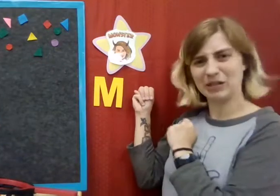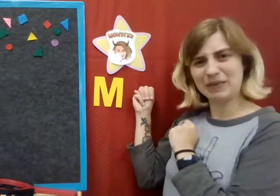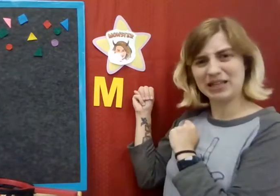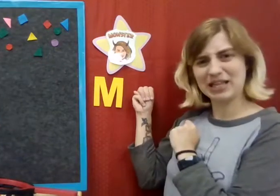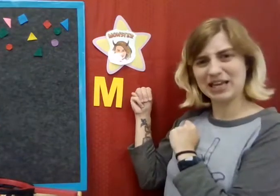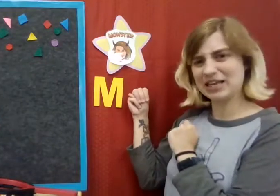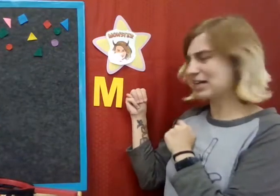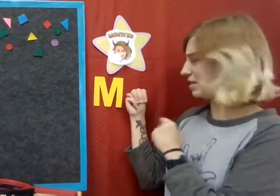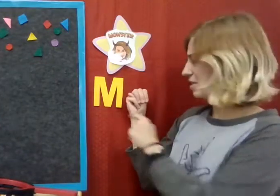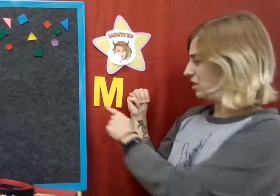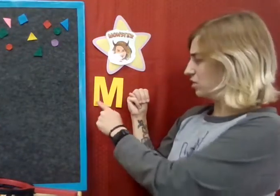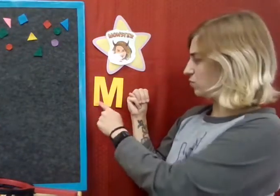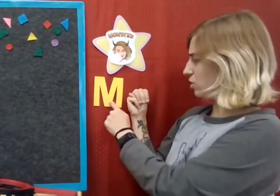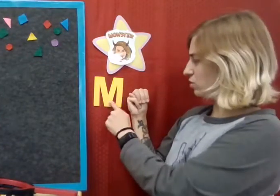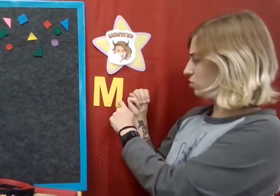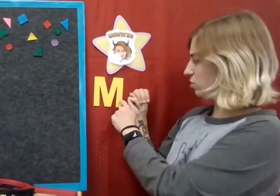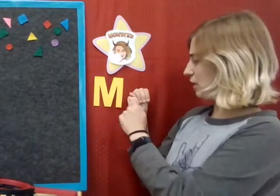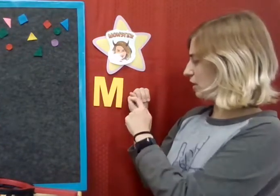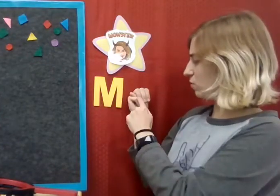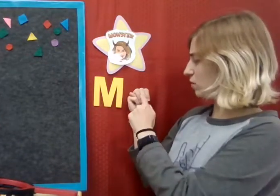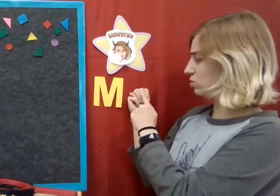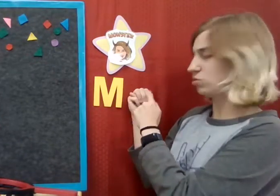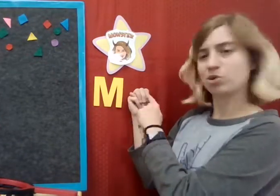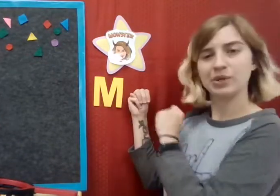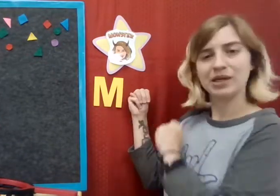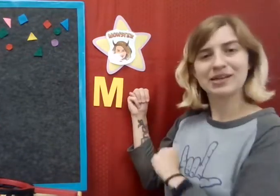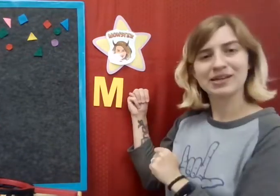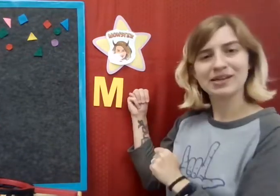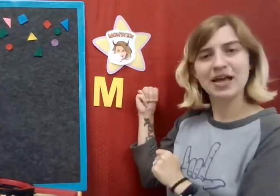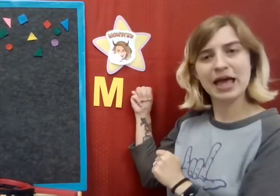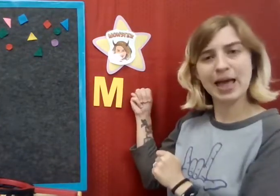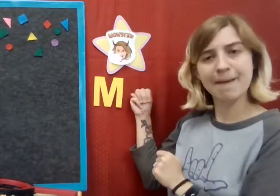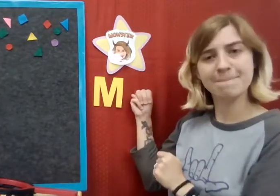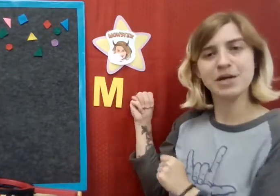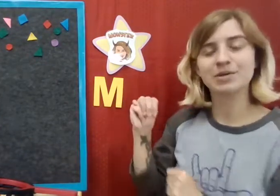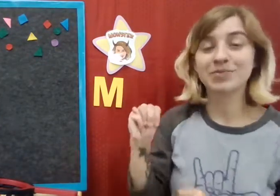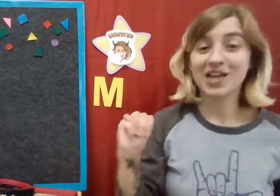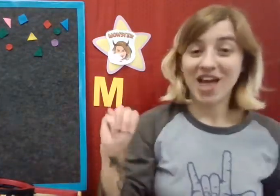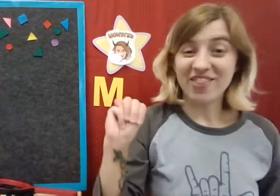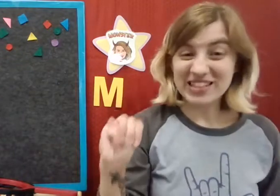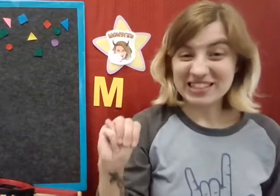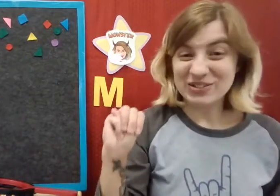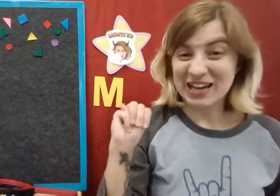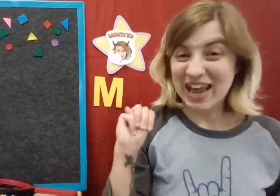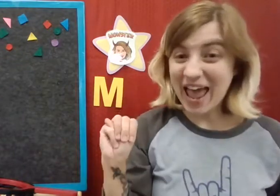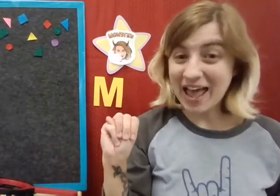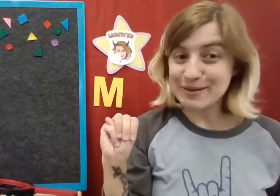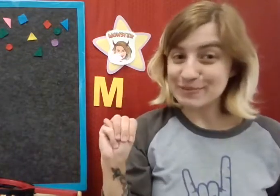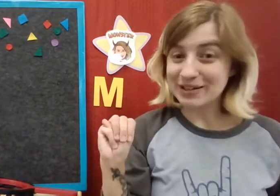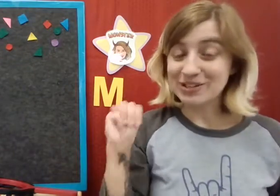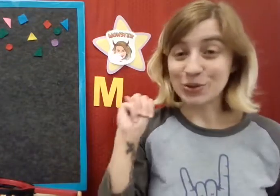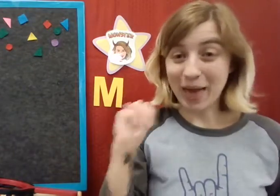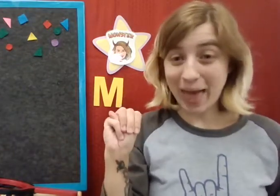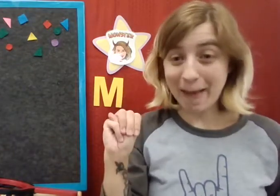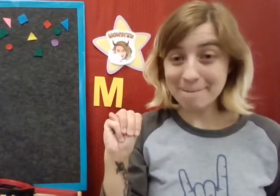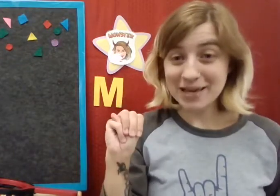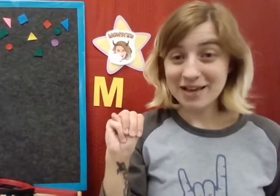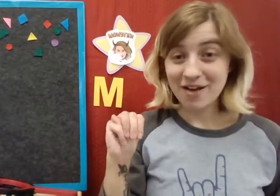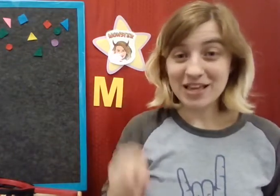bit like it? There's one, two, three, and one, two, three. M. This is how you sign M. So M is